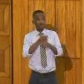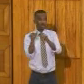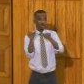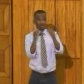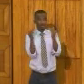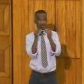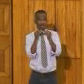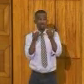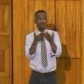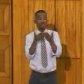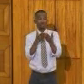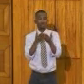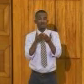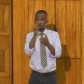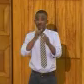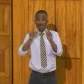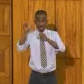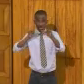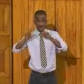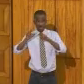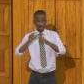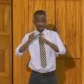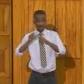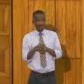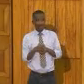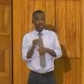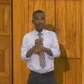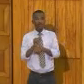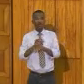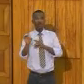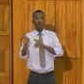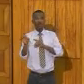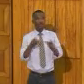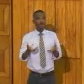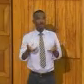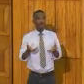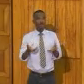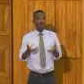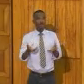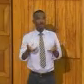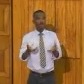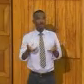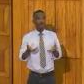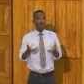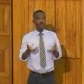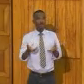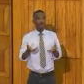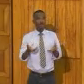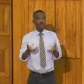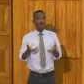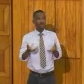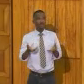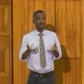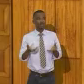of private laboratories for HIV testing. So that is the work we have done that we said we should share, and hope that we're